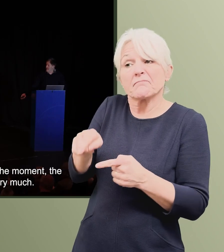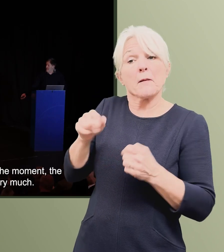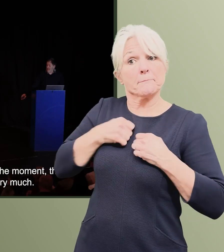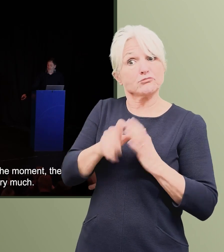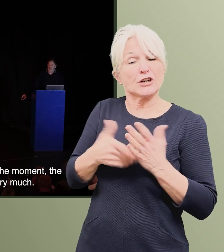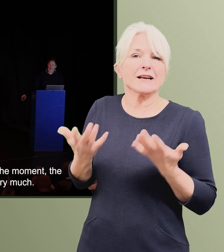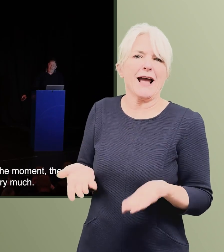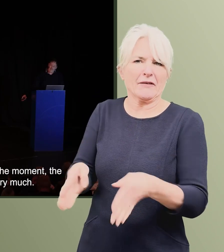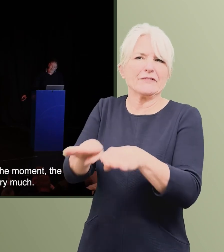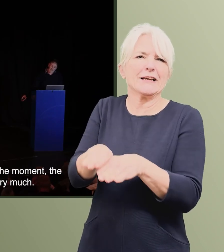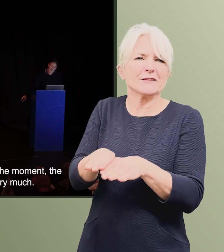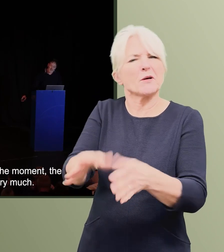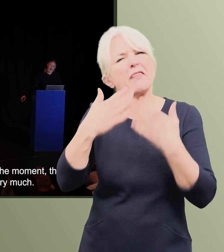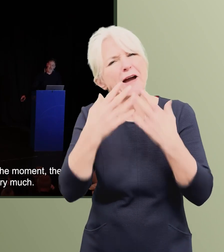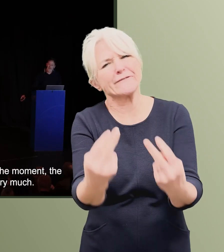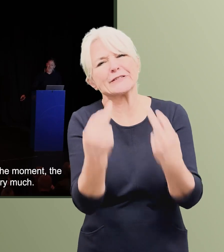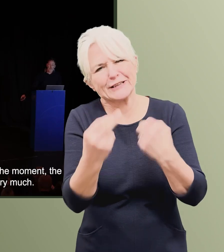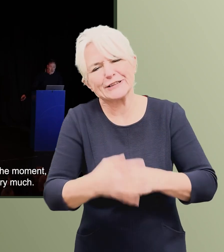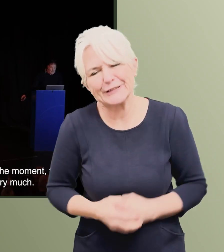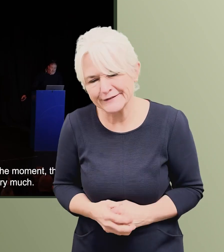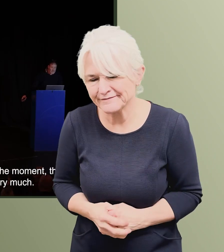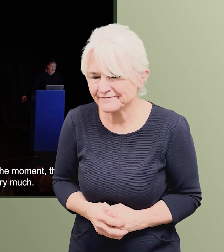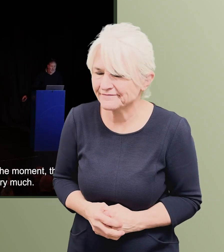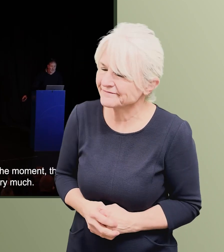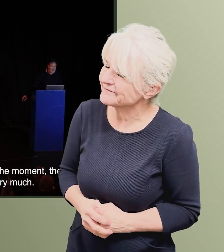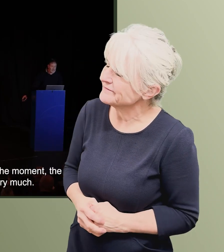the near future. But in terms of Trellyffaint, for